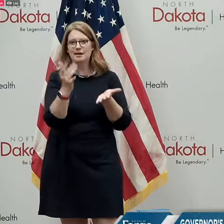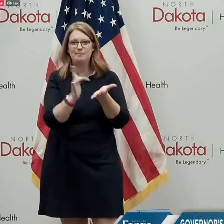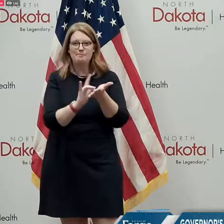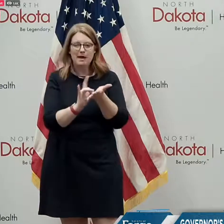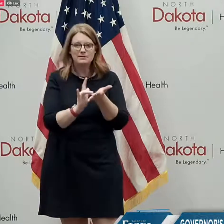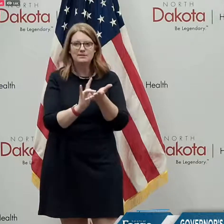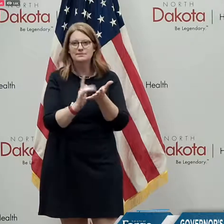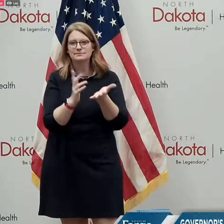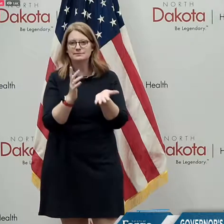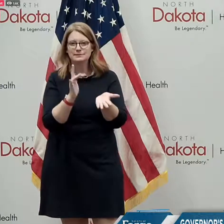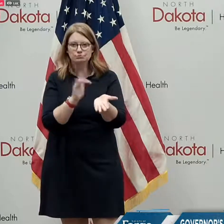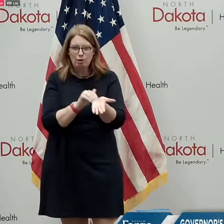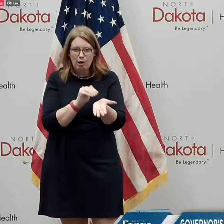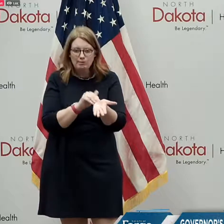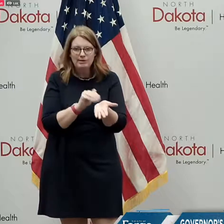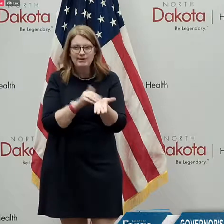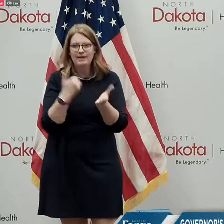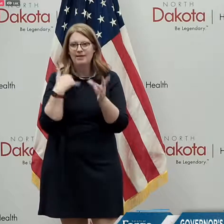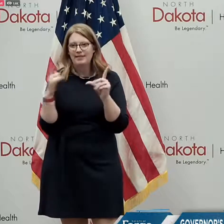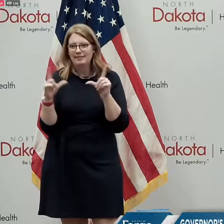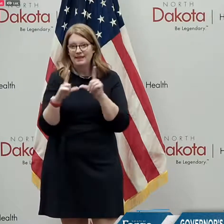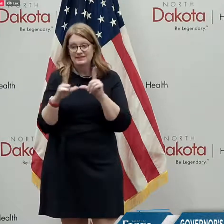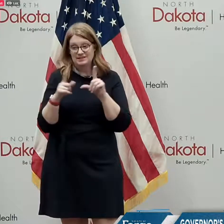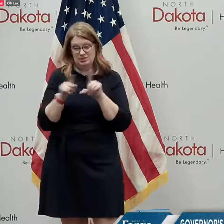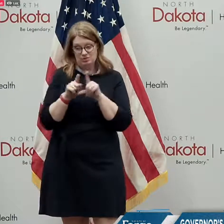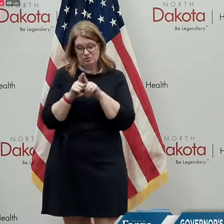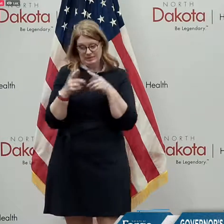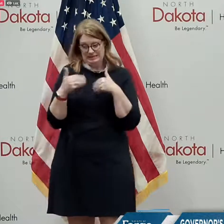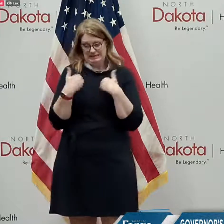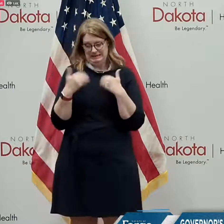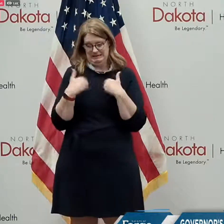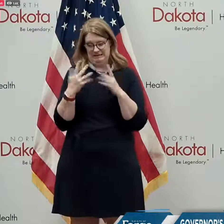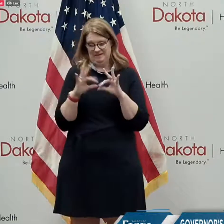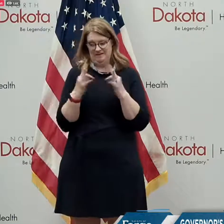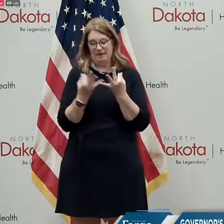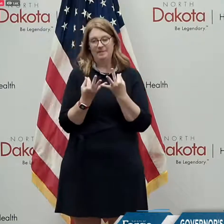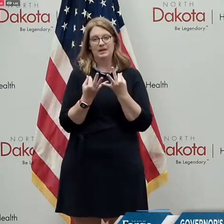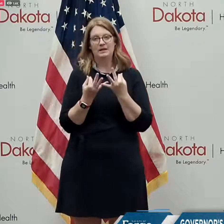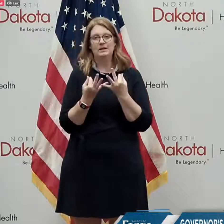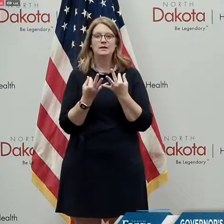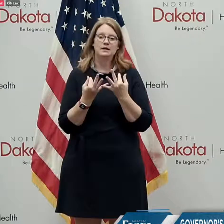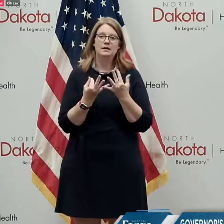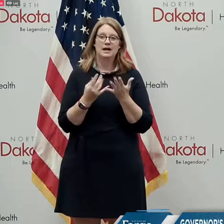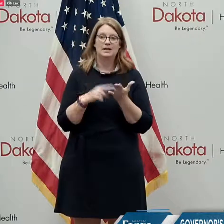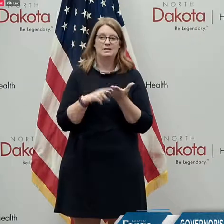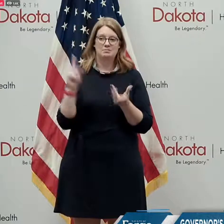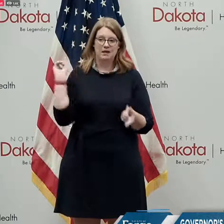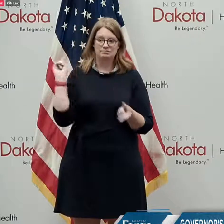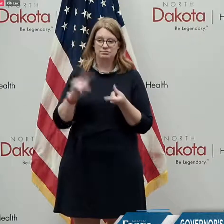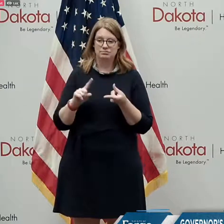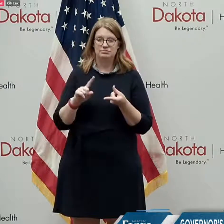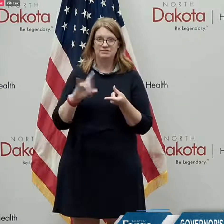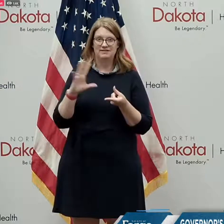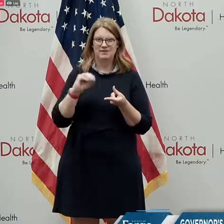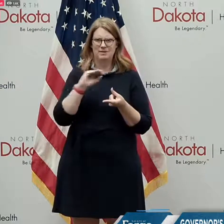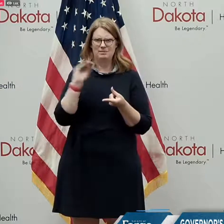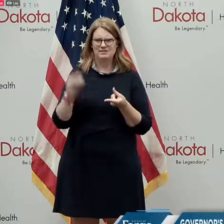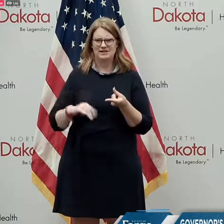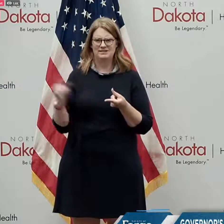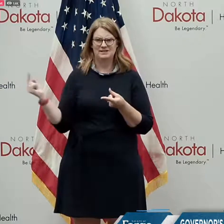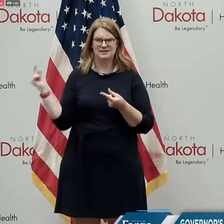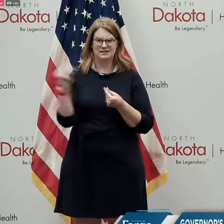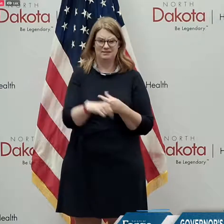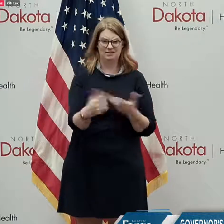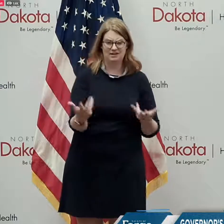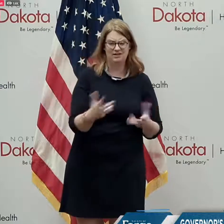and practice and a young family, and you've maybe taking a pay cut of 50% or more to come and get involved in this with all